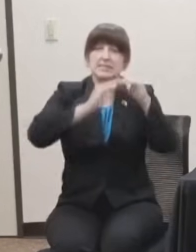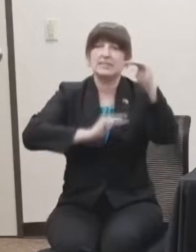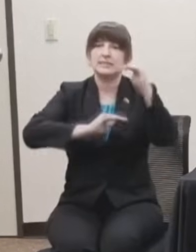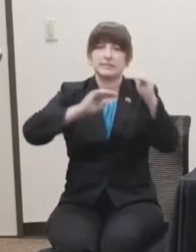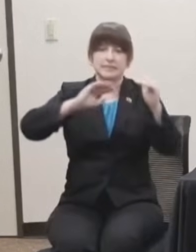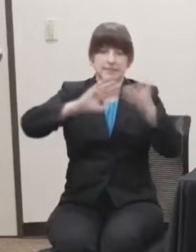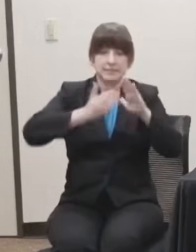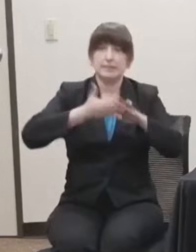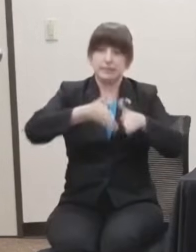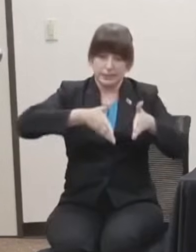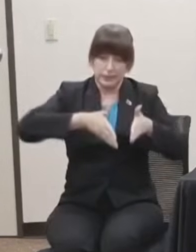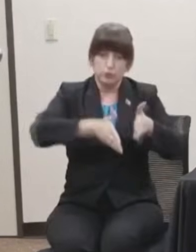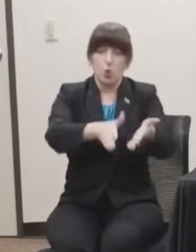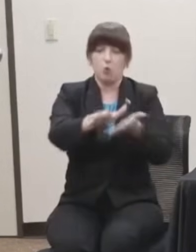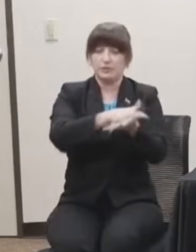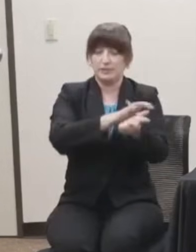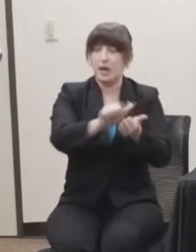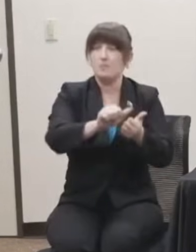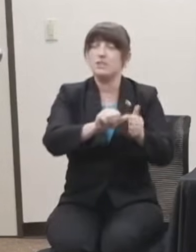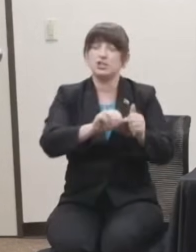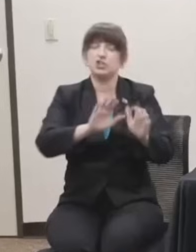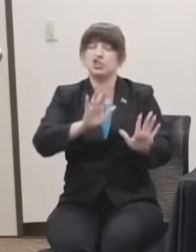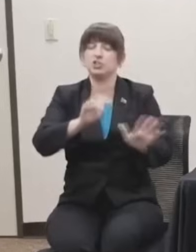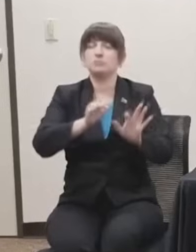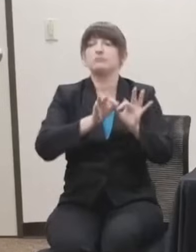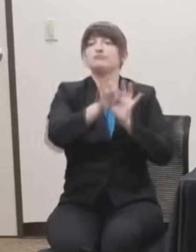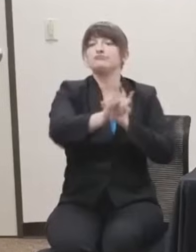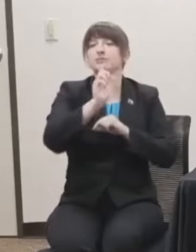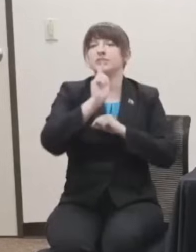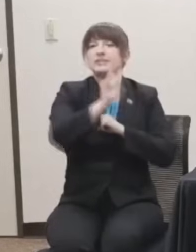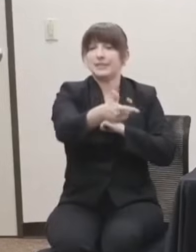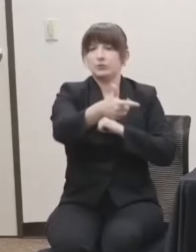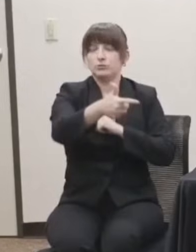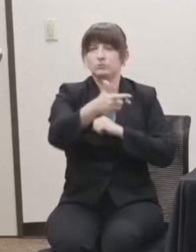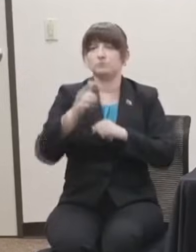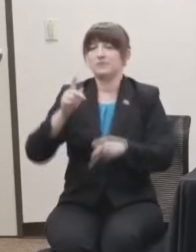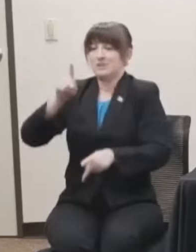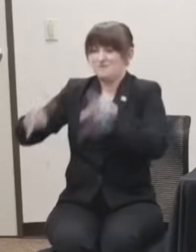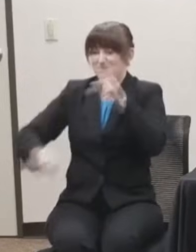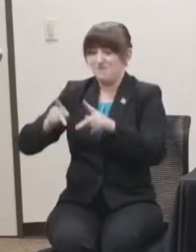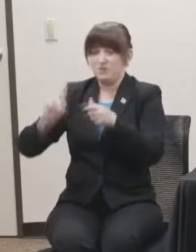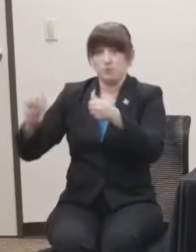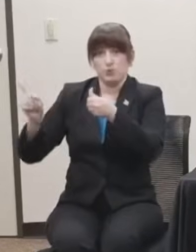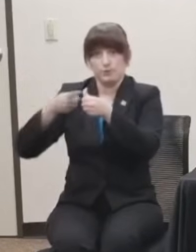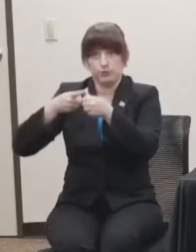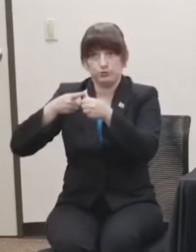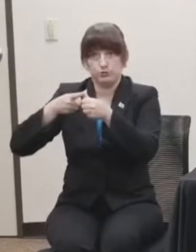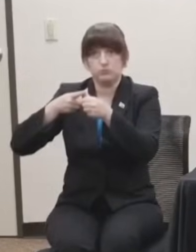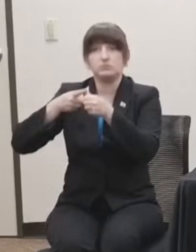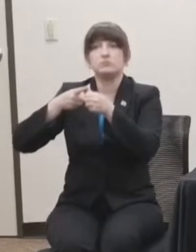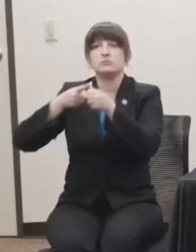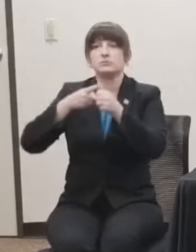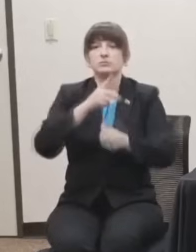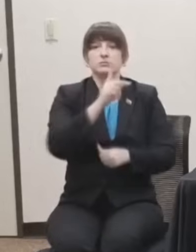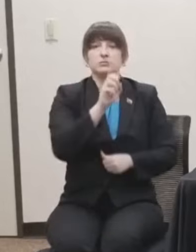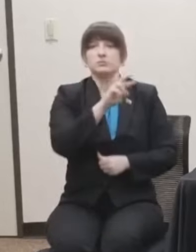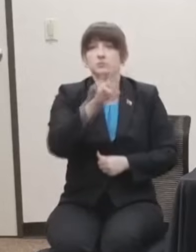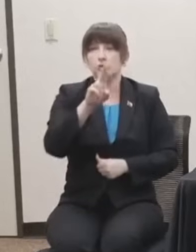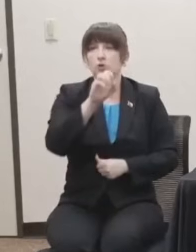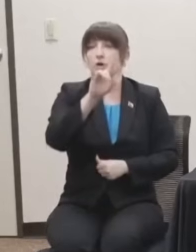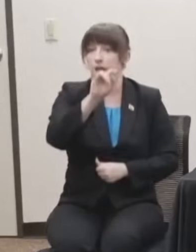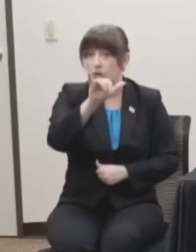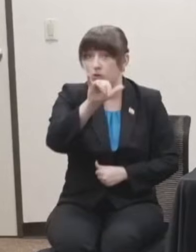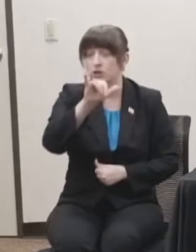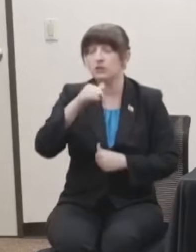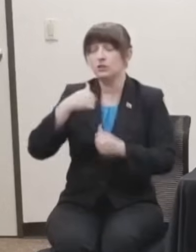public safety issues and lives to be saved in Kerr County. There are lives to be saved in all these regions that I just mentioned here.